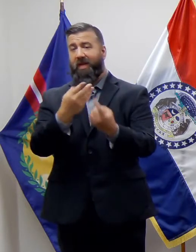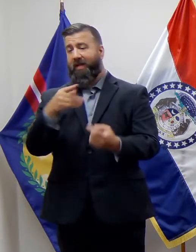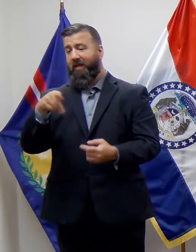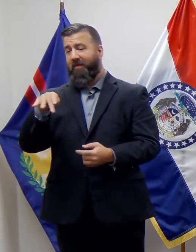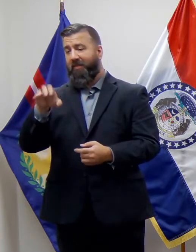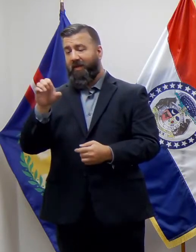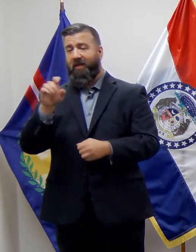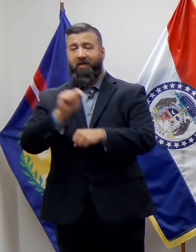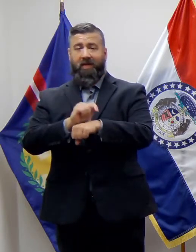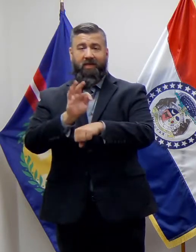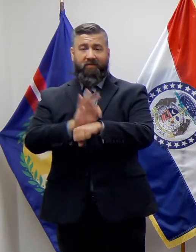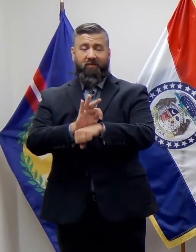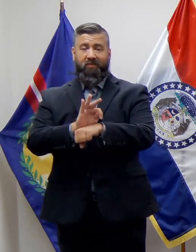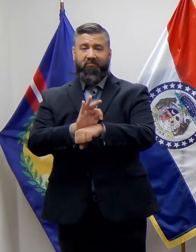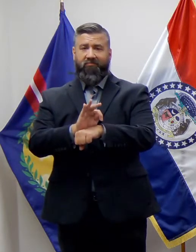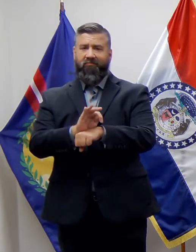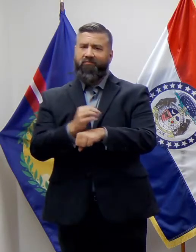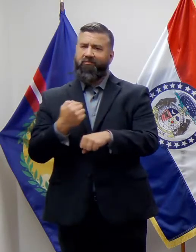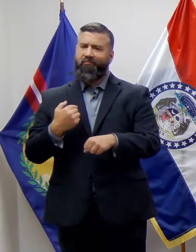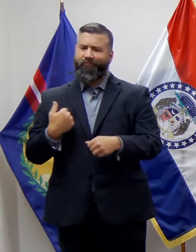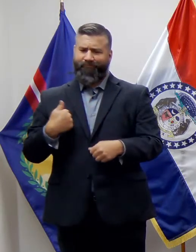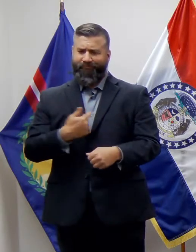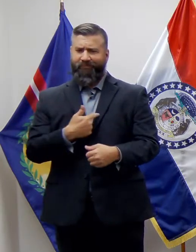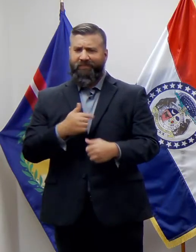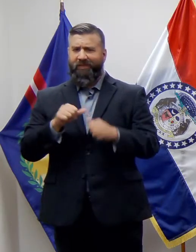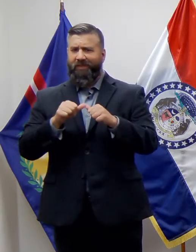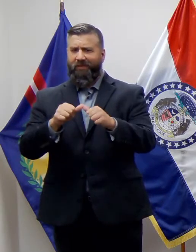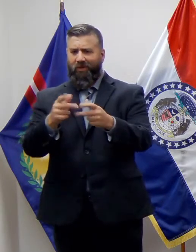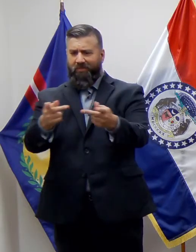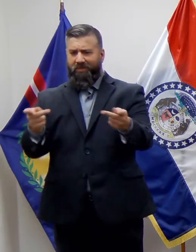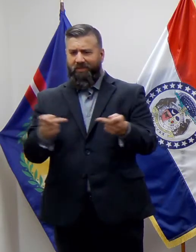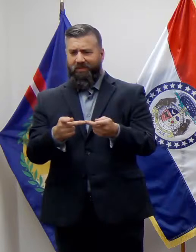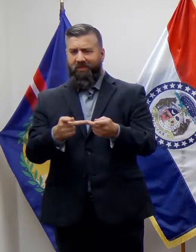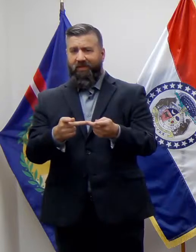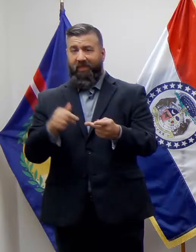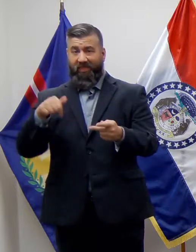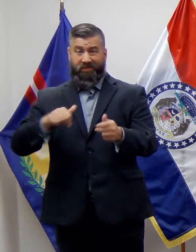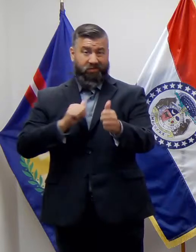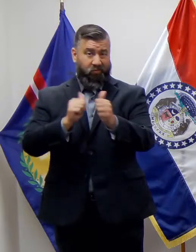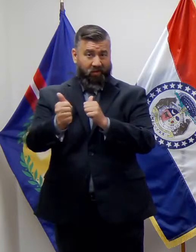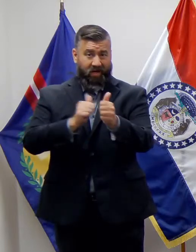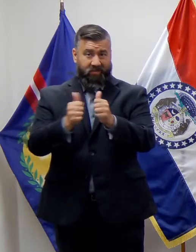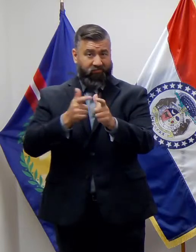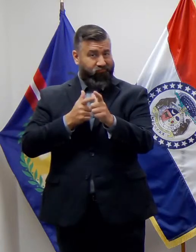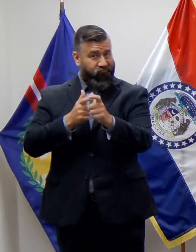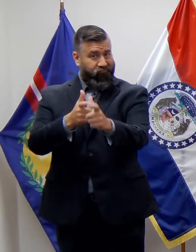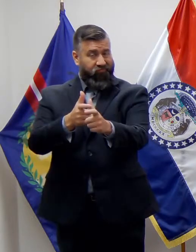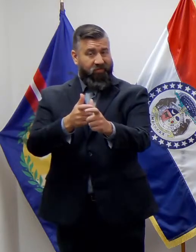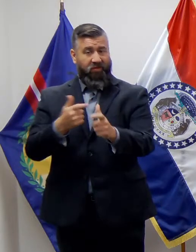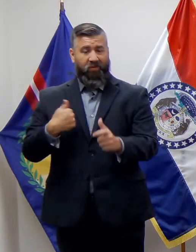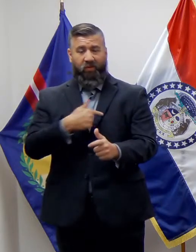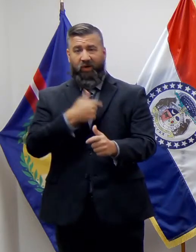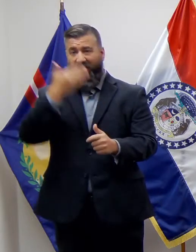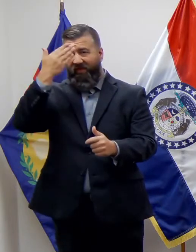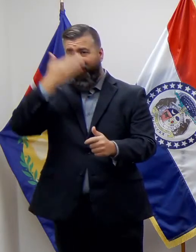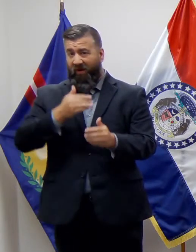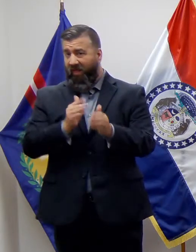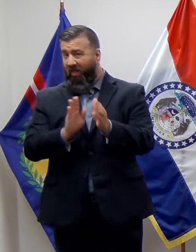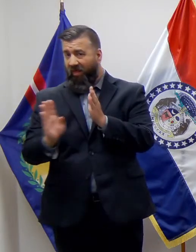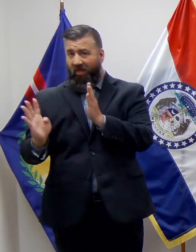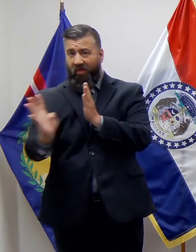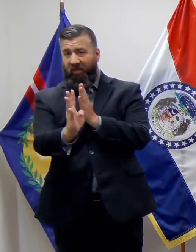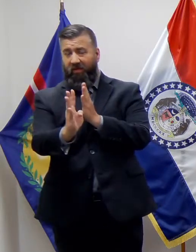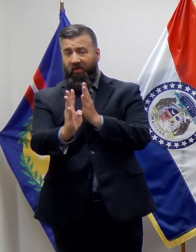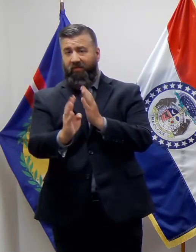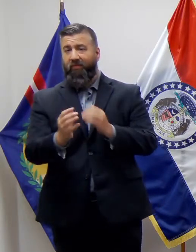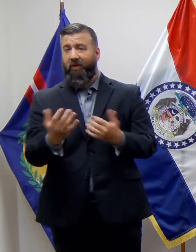system leadership, and let's keep our position. I mean, this is a race, and we are at the front of